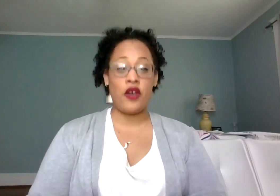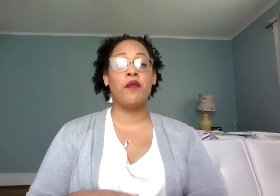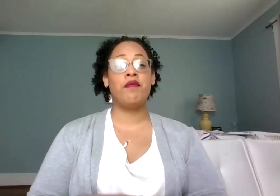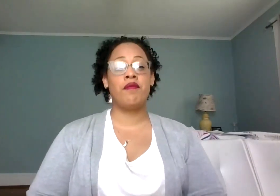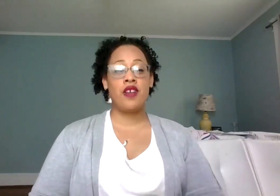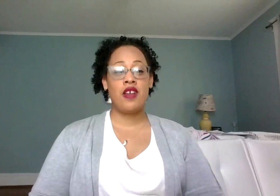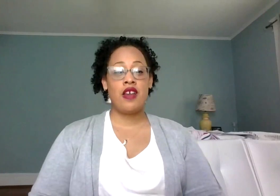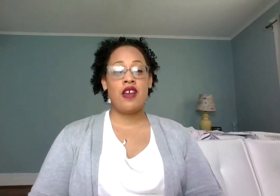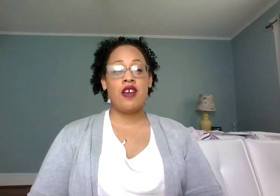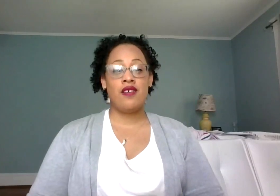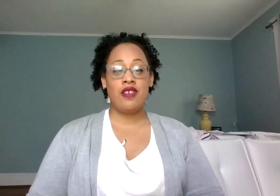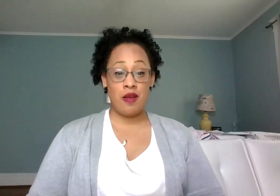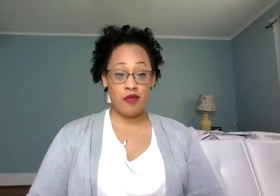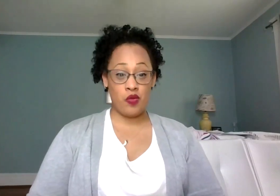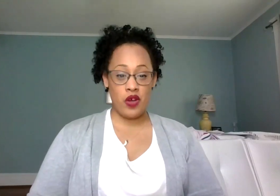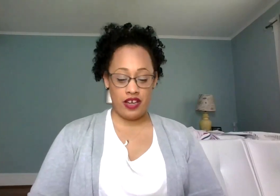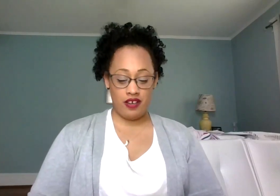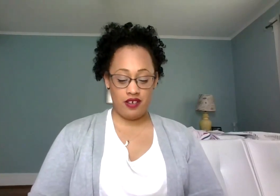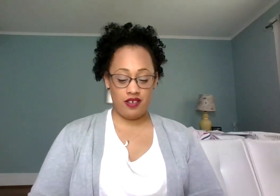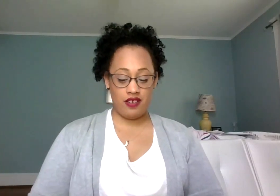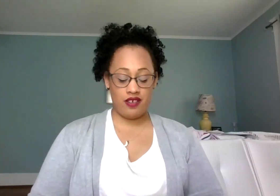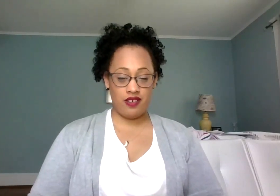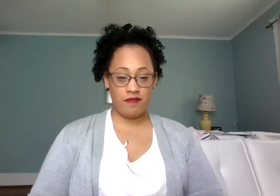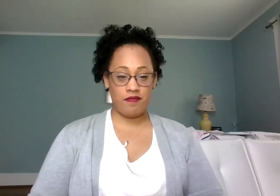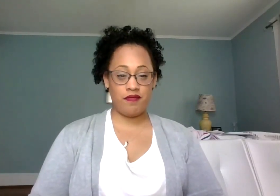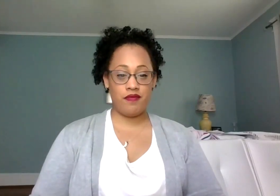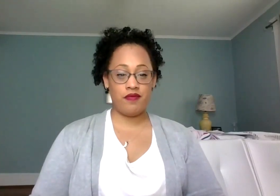So, number one.